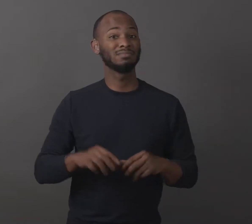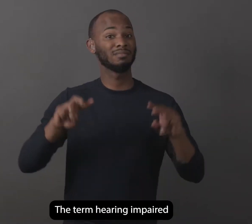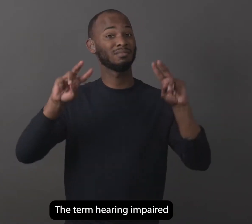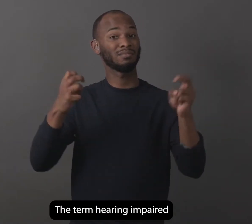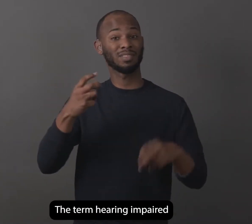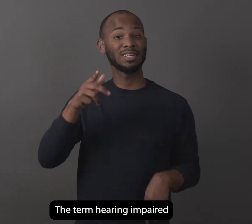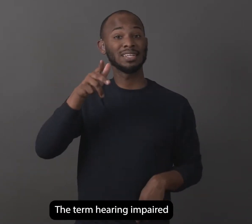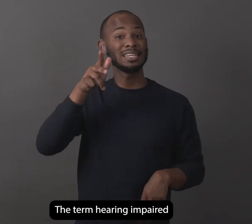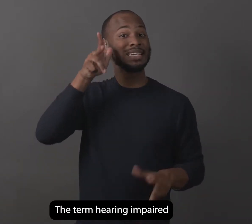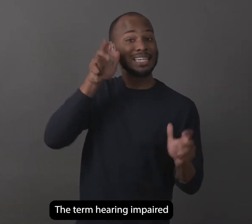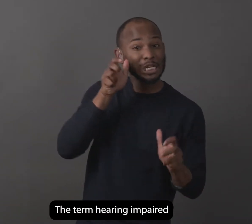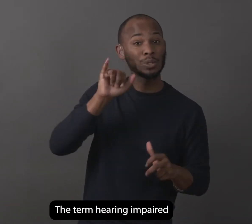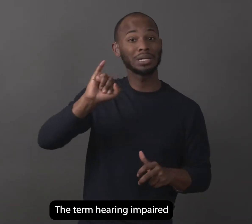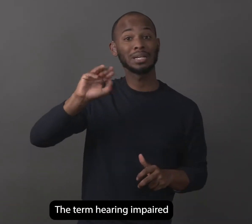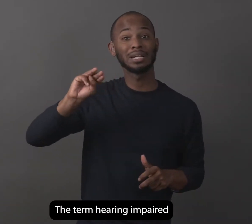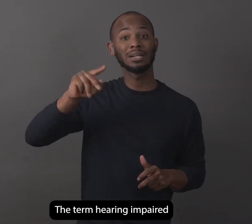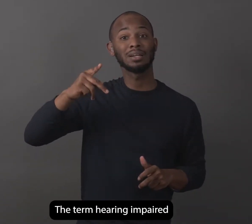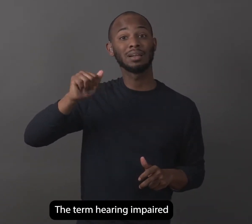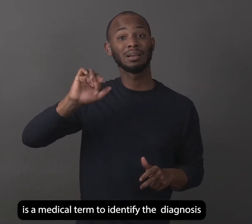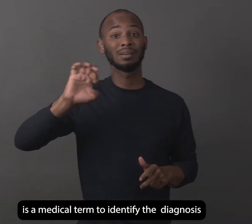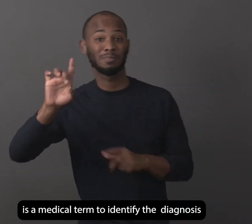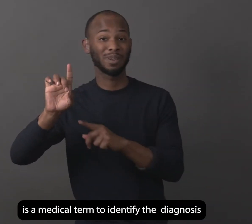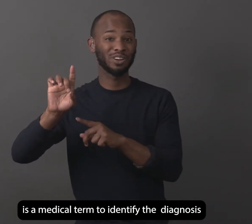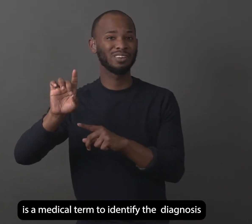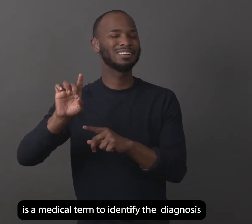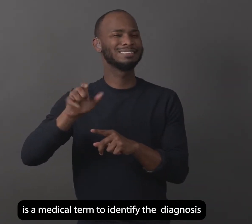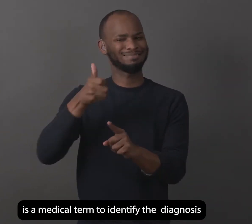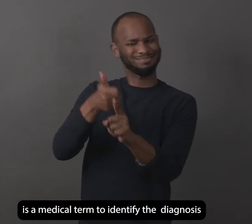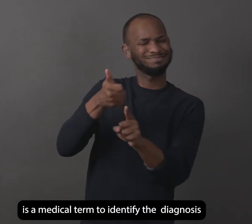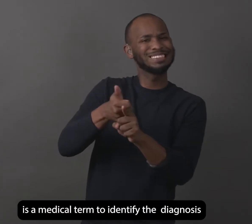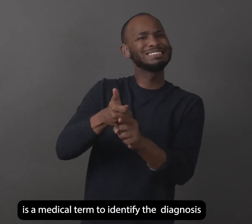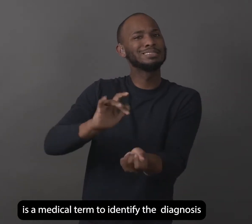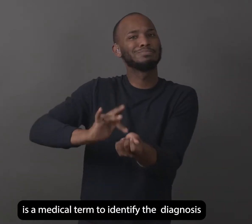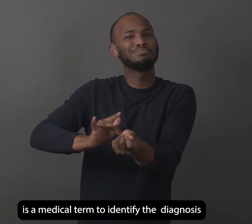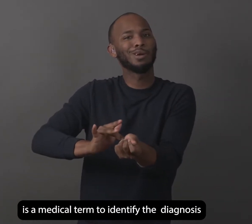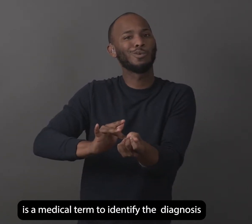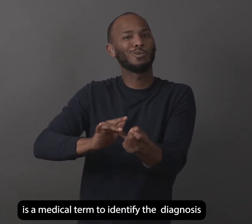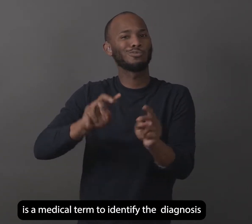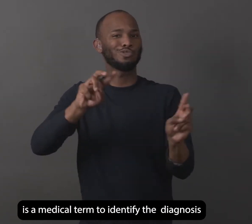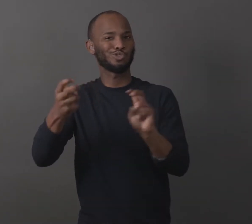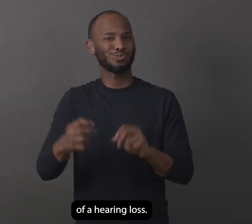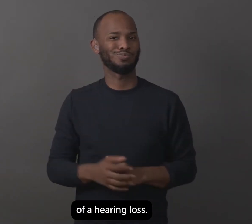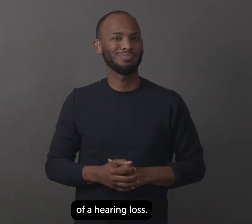The term hearing impaired is a medical term that identifies the diagnosis of a hearing